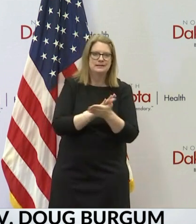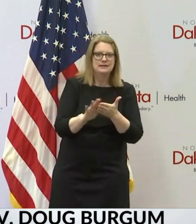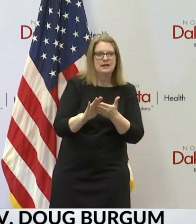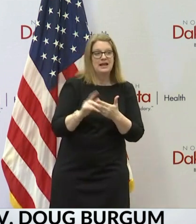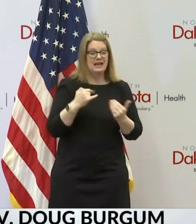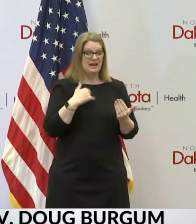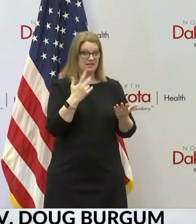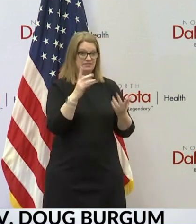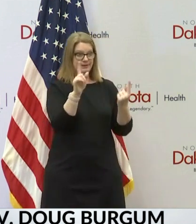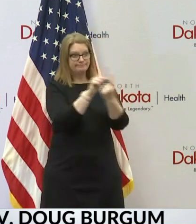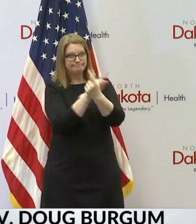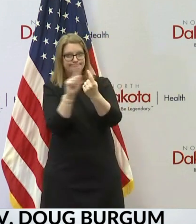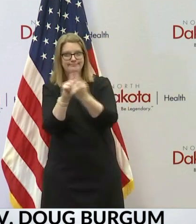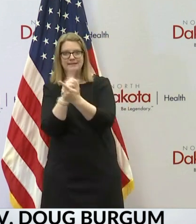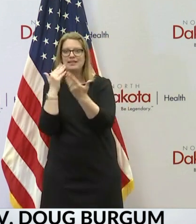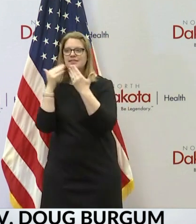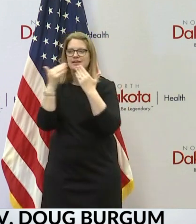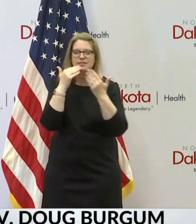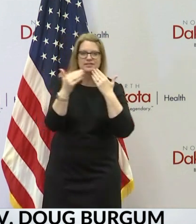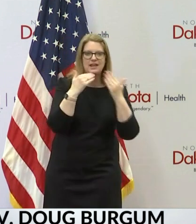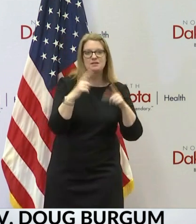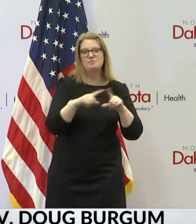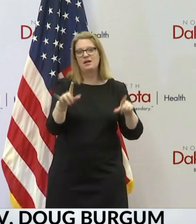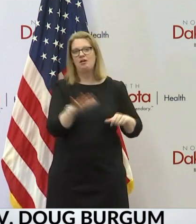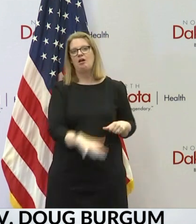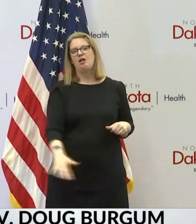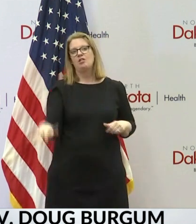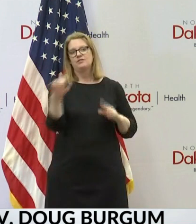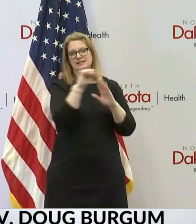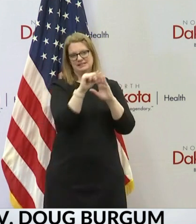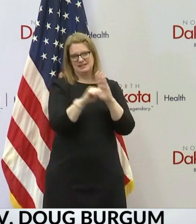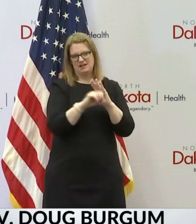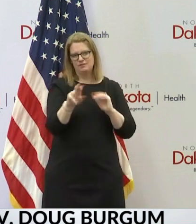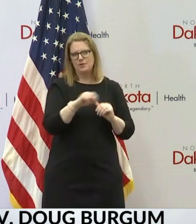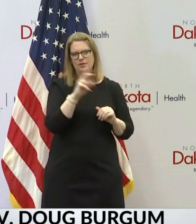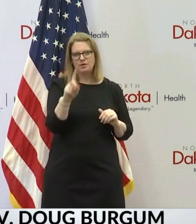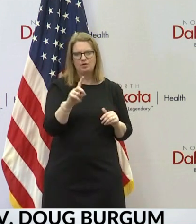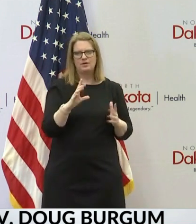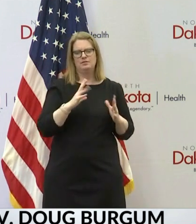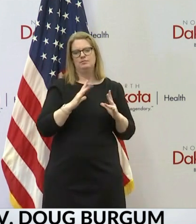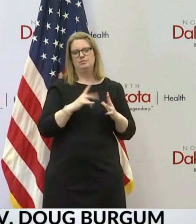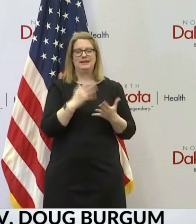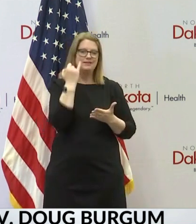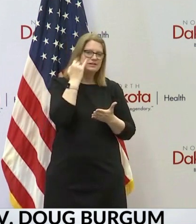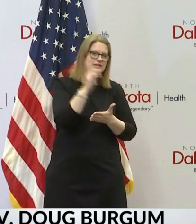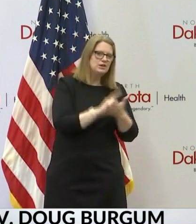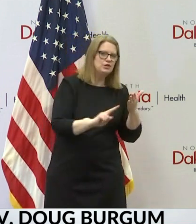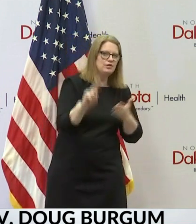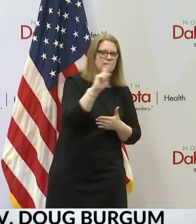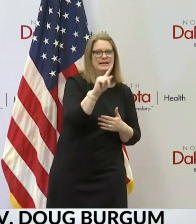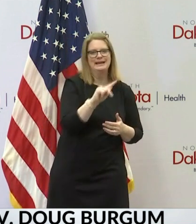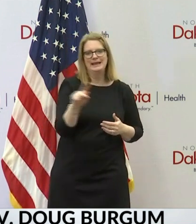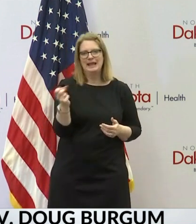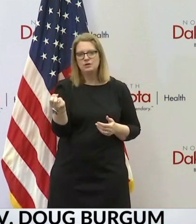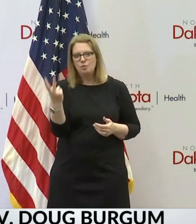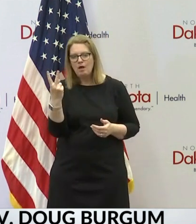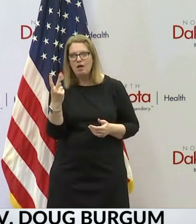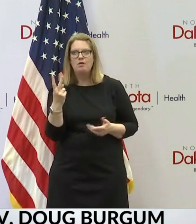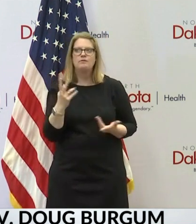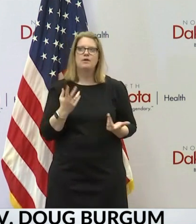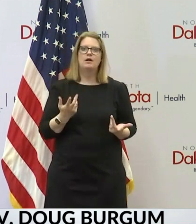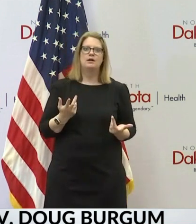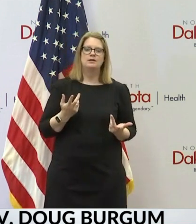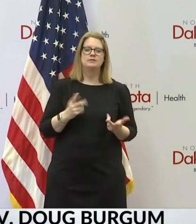but I want to thank all of them across the state of North Dakota for the work they're doing, whether it's in universities, whether it's in K-12 buildings, or whether it's